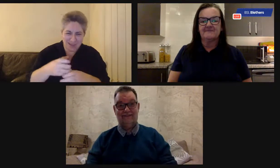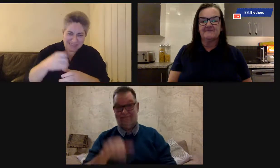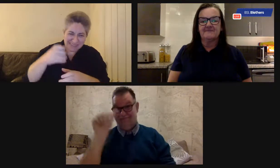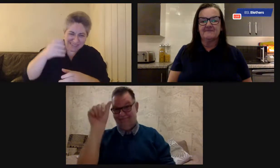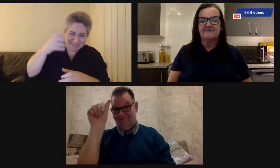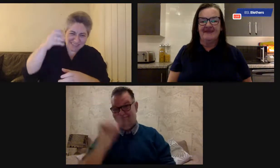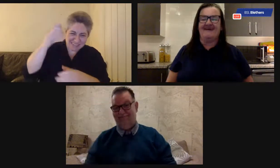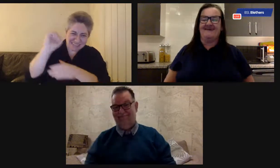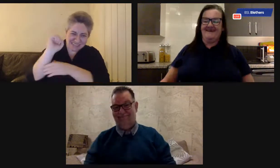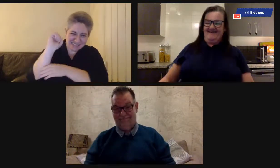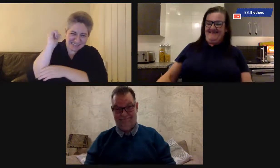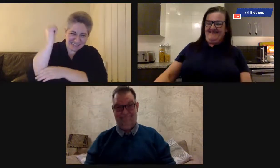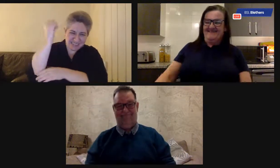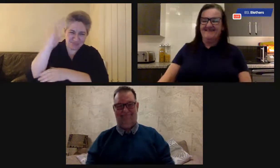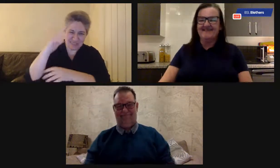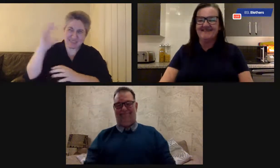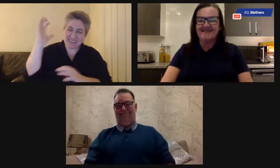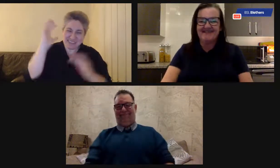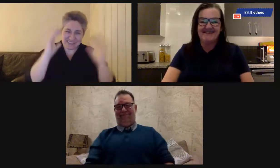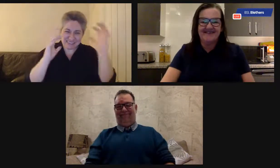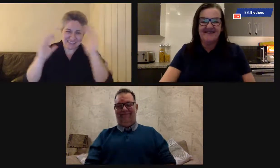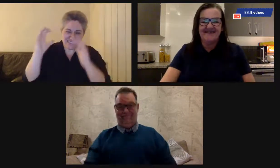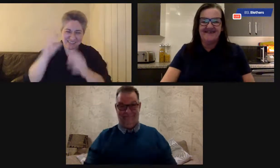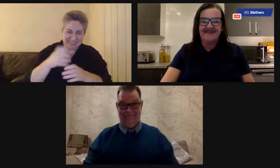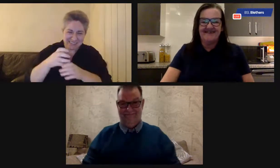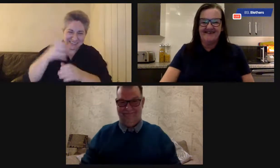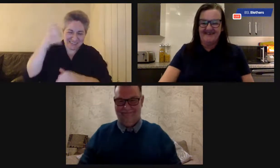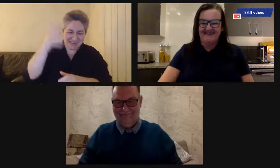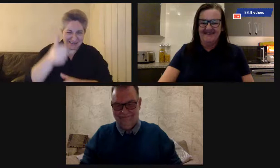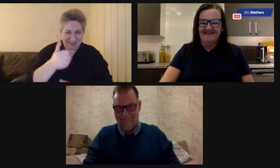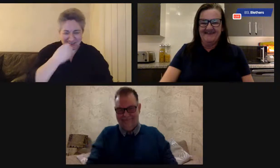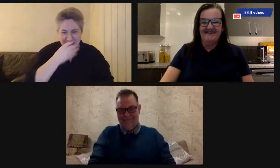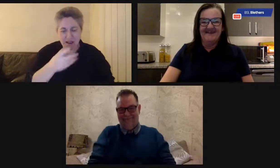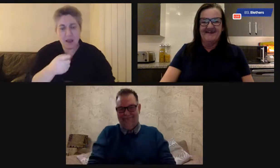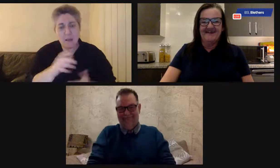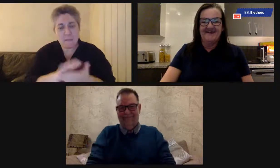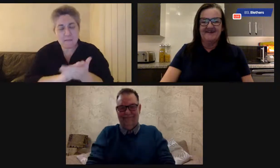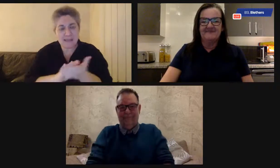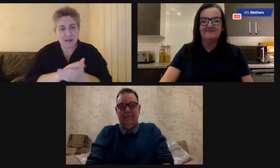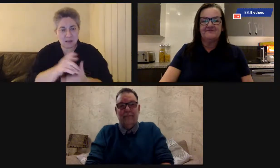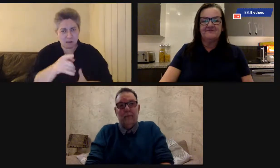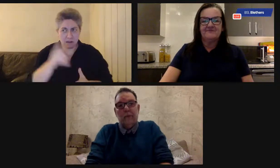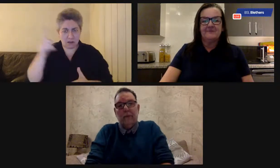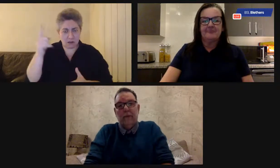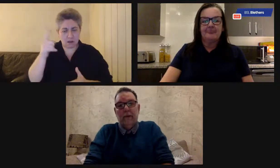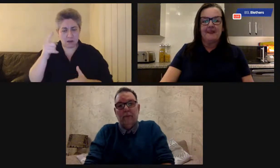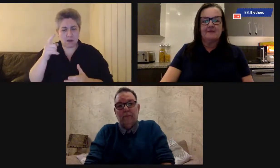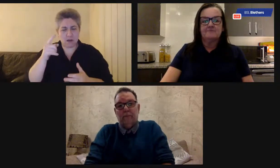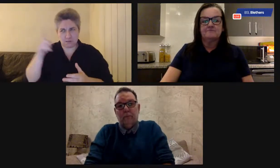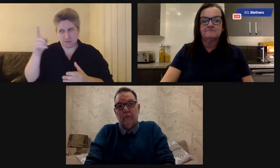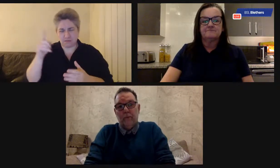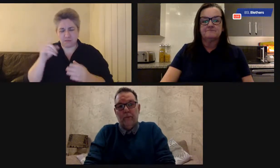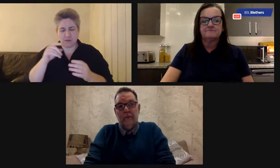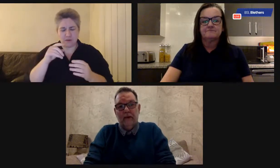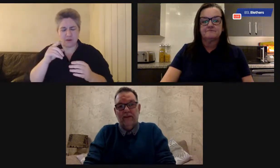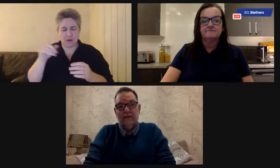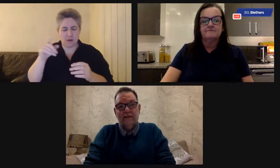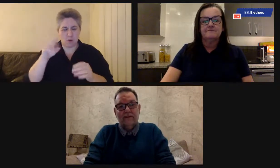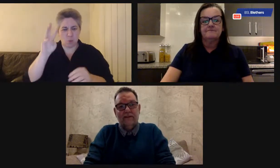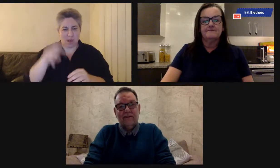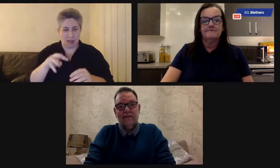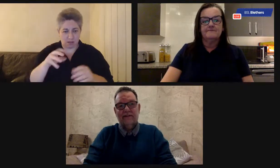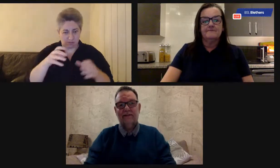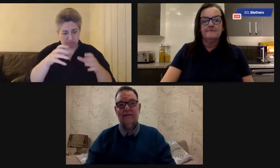we really want to to make sure that everybody sees it. You never know; it might turn into a